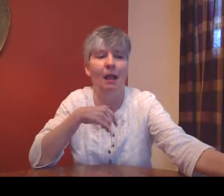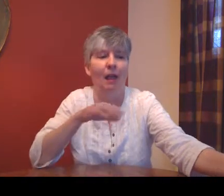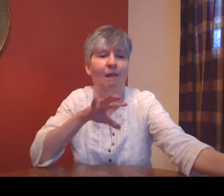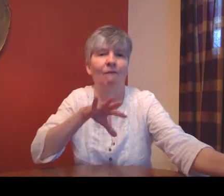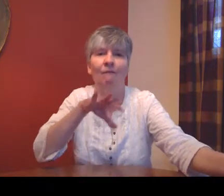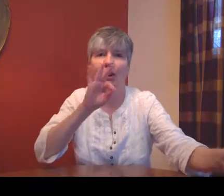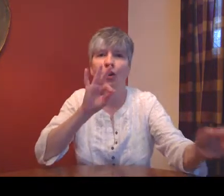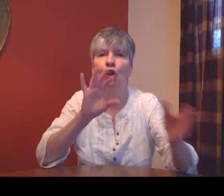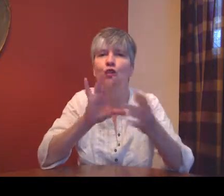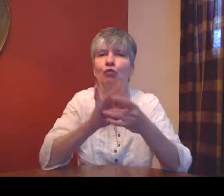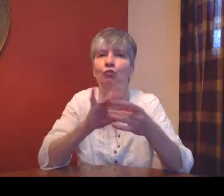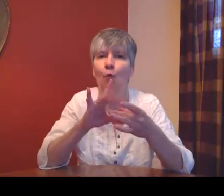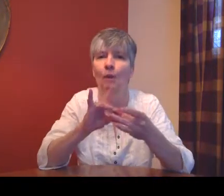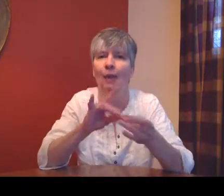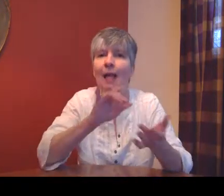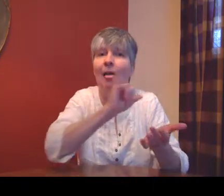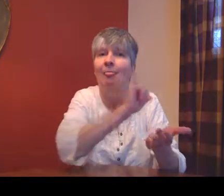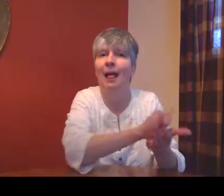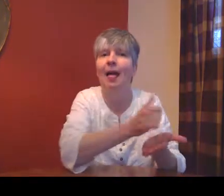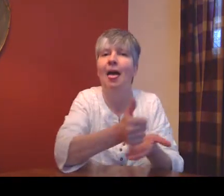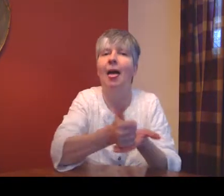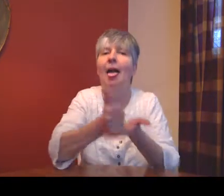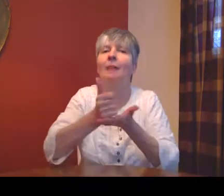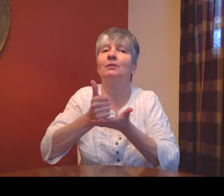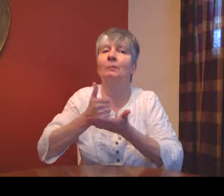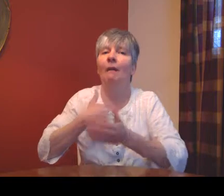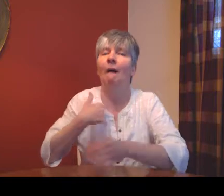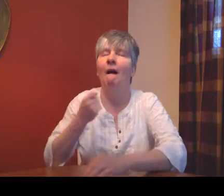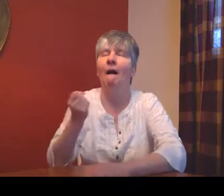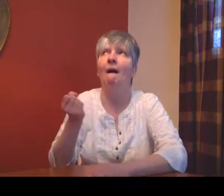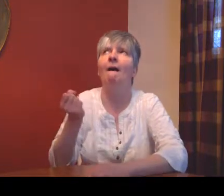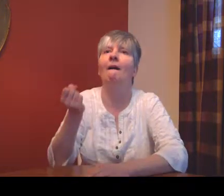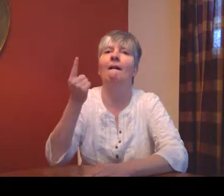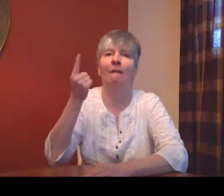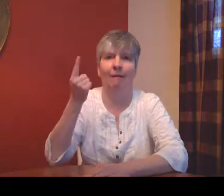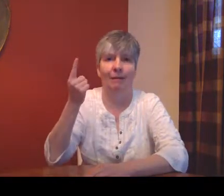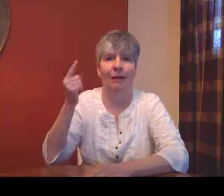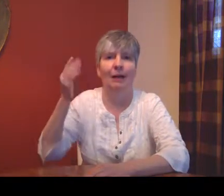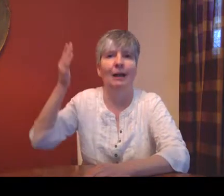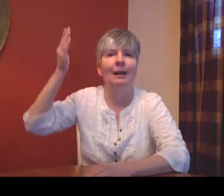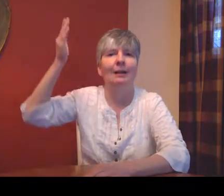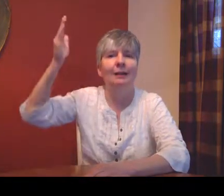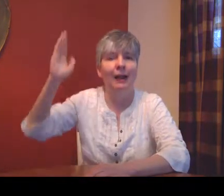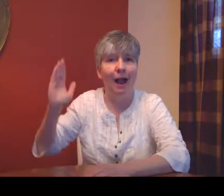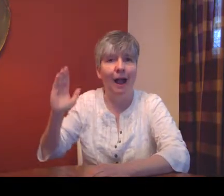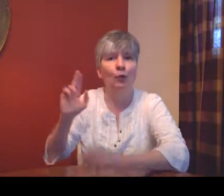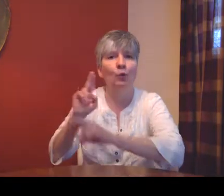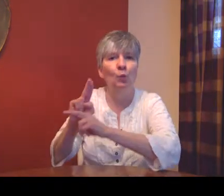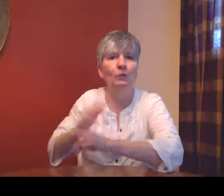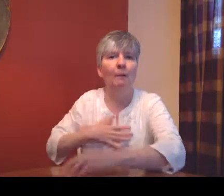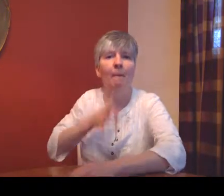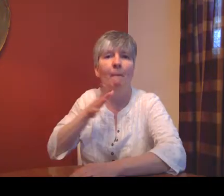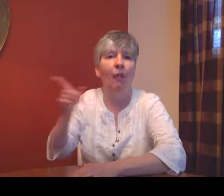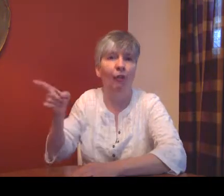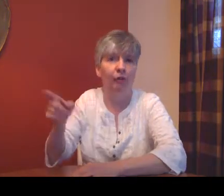This is the Bible story that helped me to understand God used my